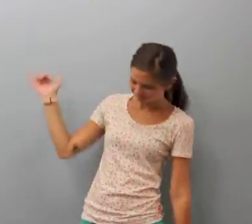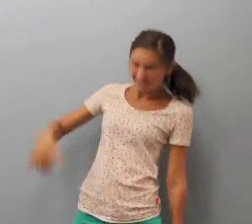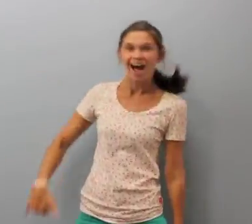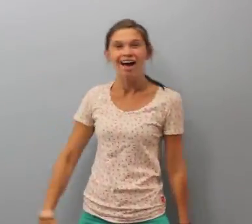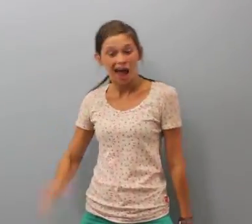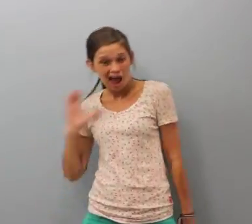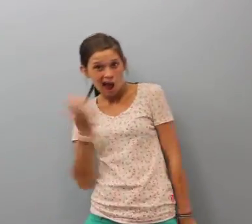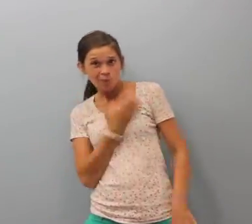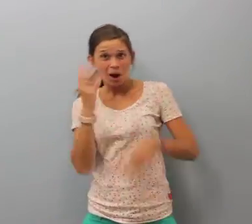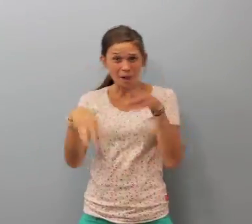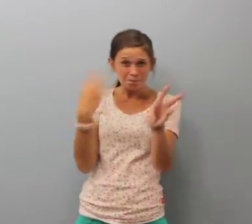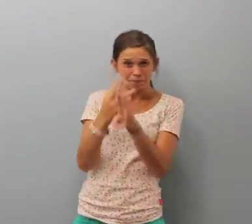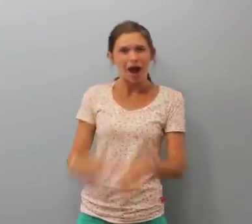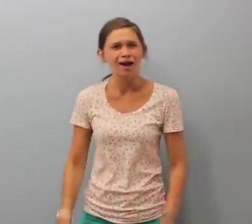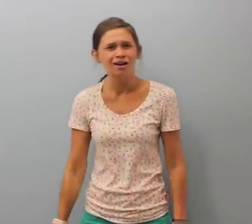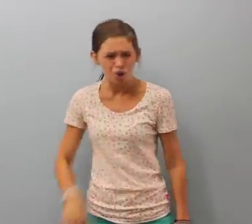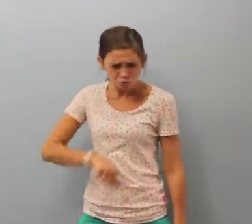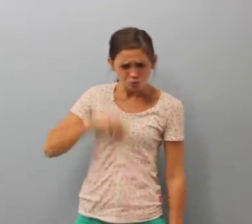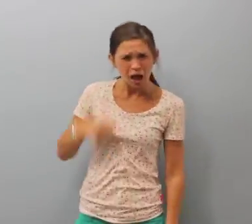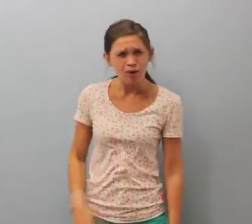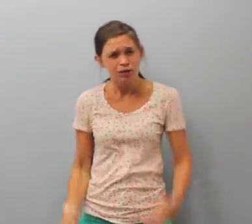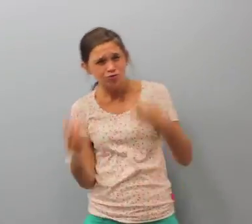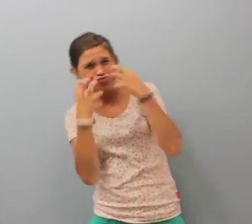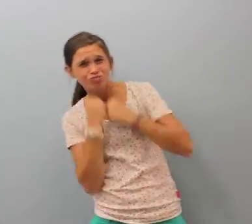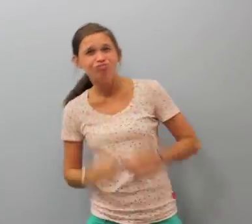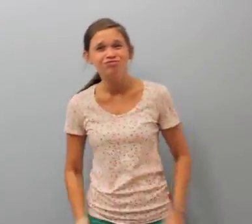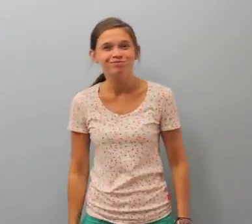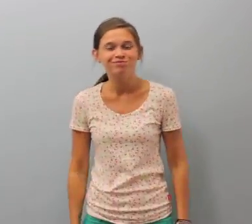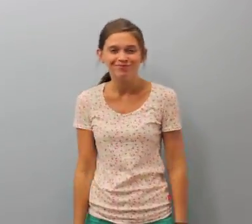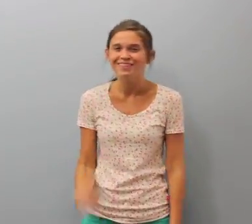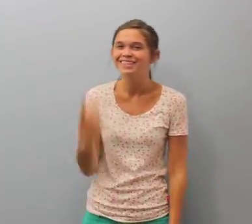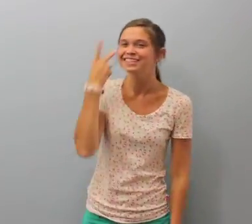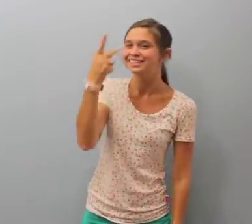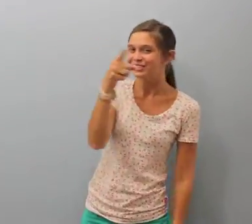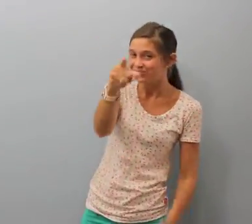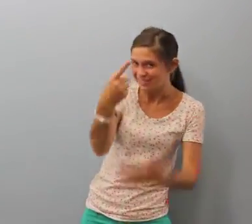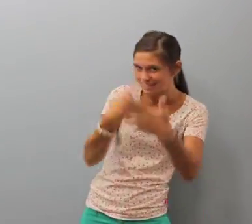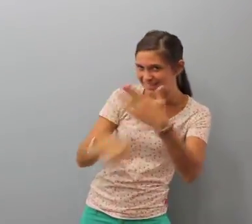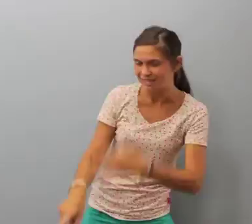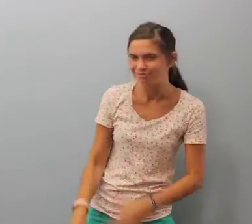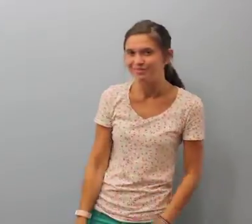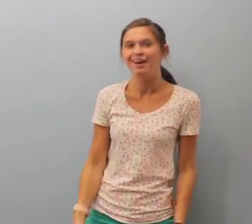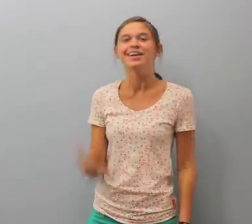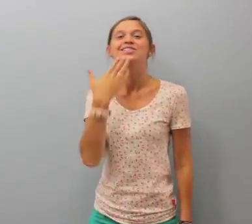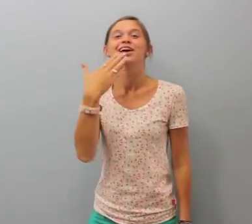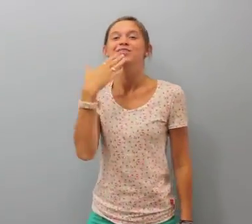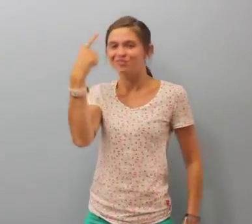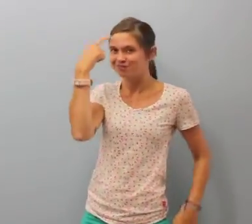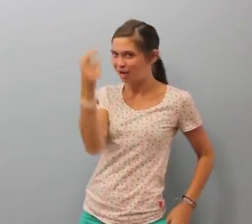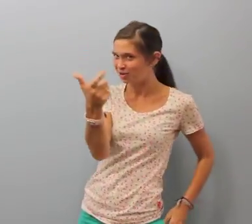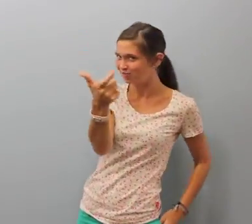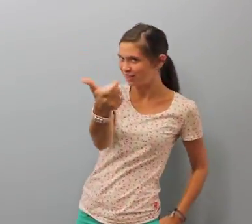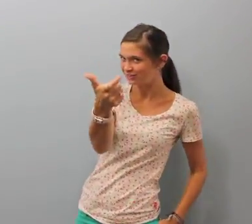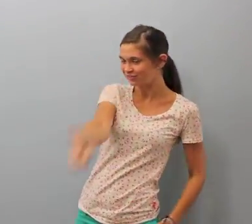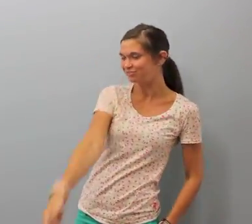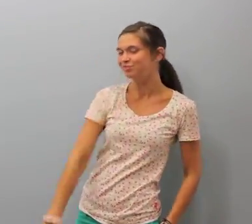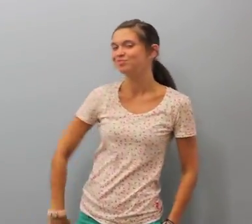So, that's it for today. That's our alumni vlog. See you next week, and thanks for watching.